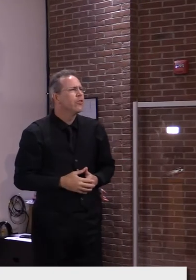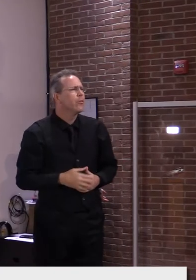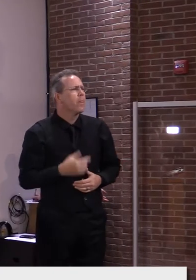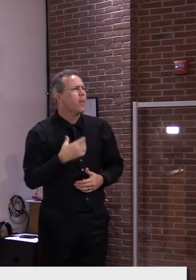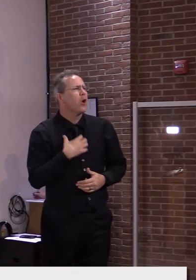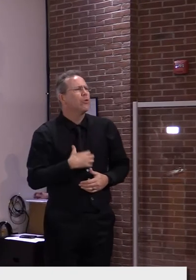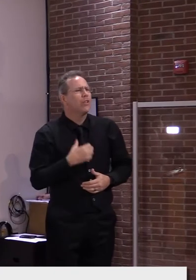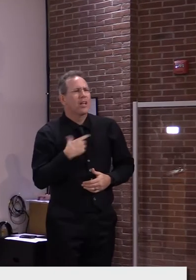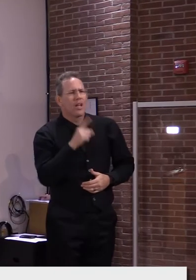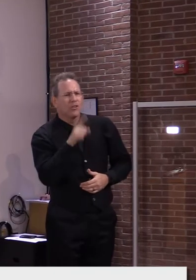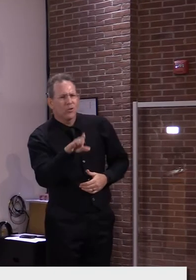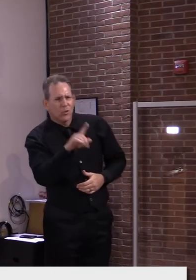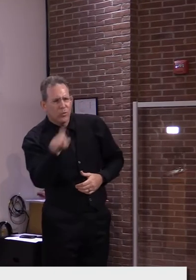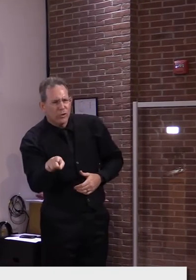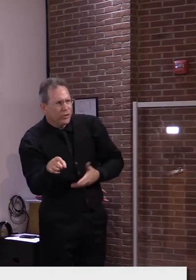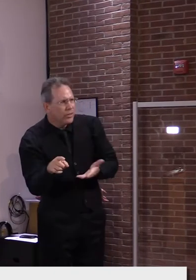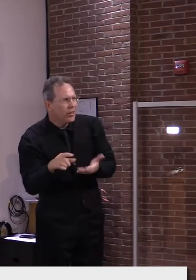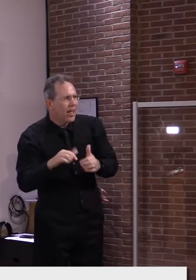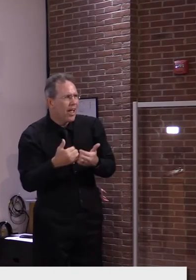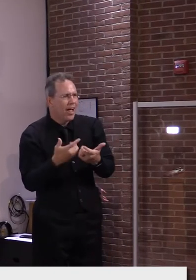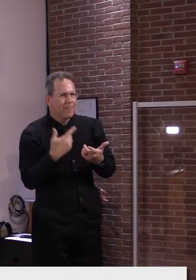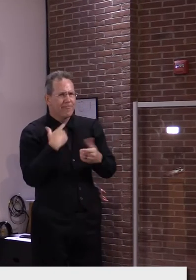that, but I can say that